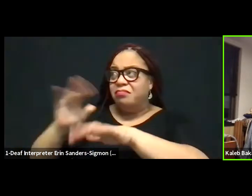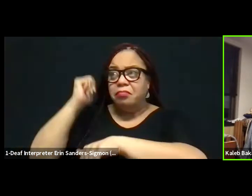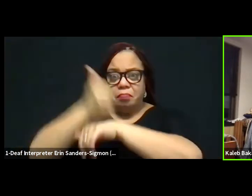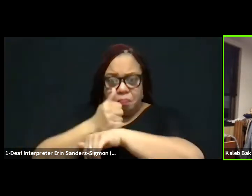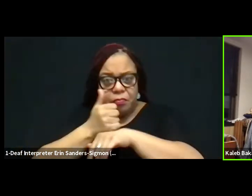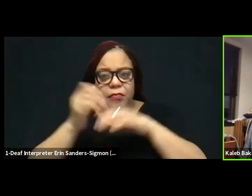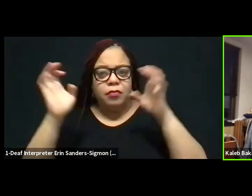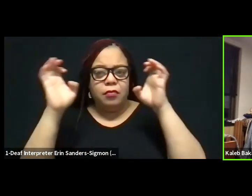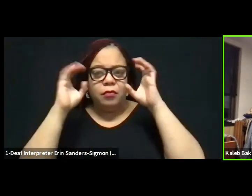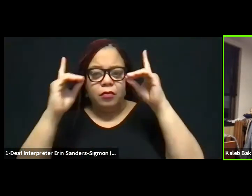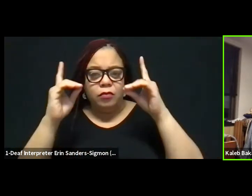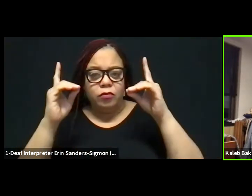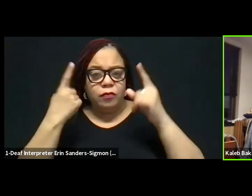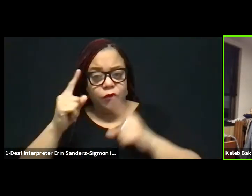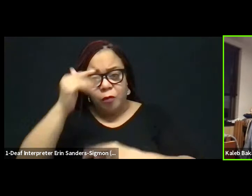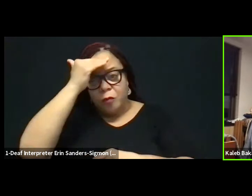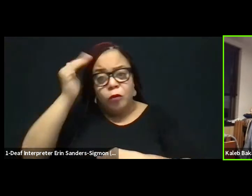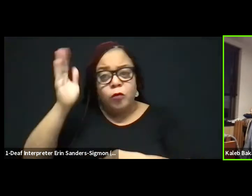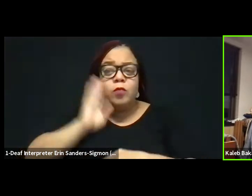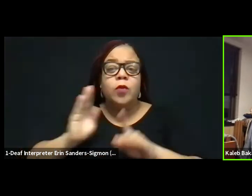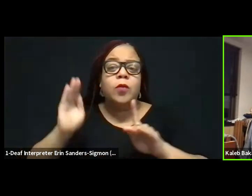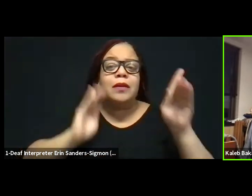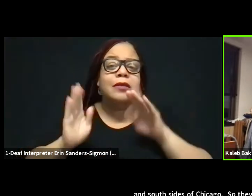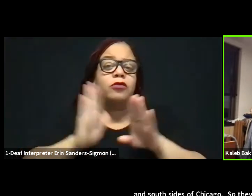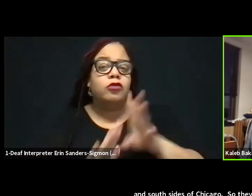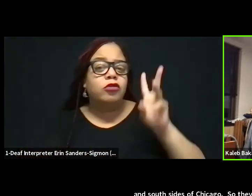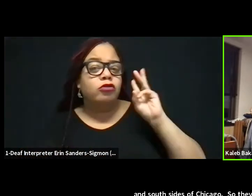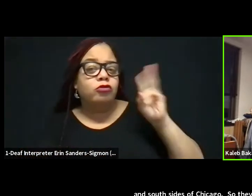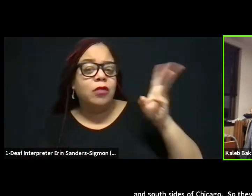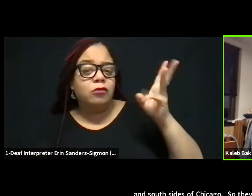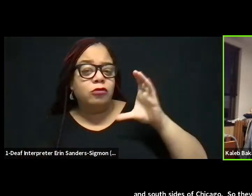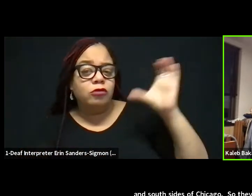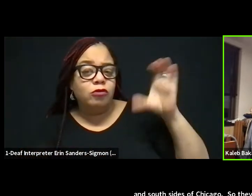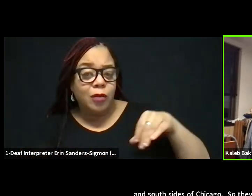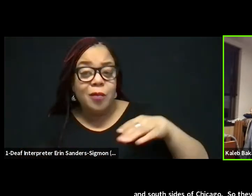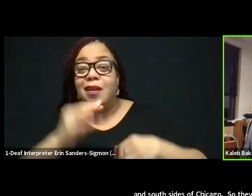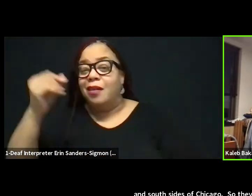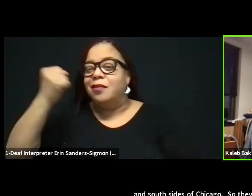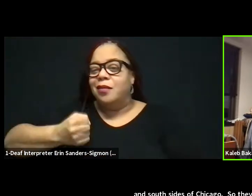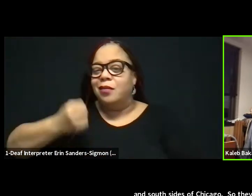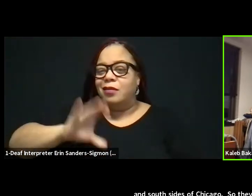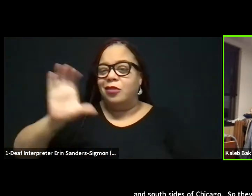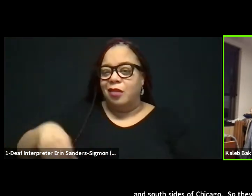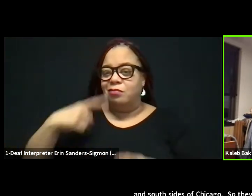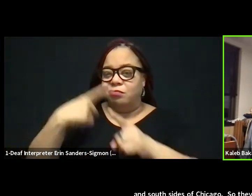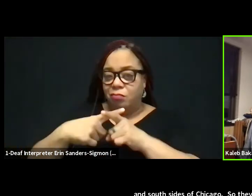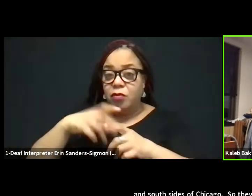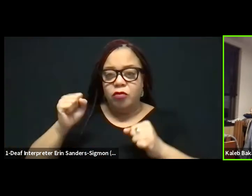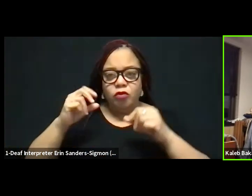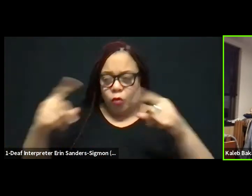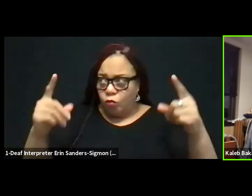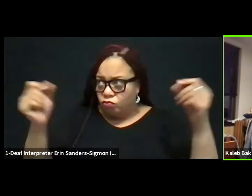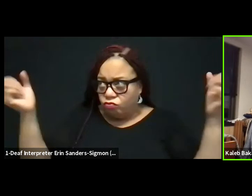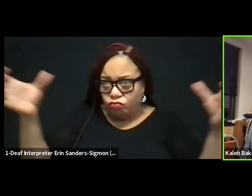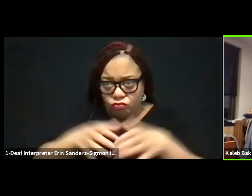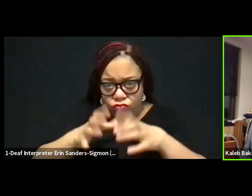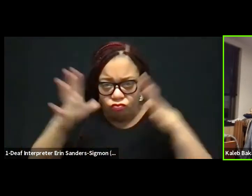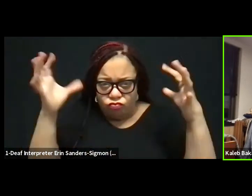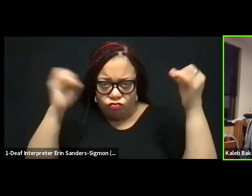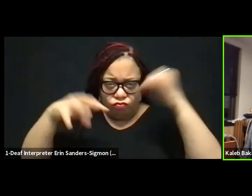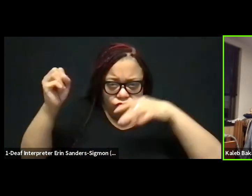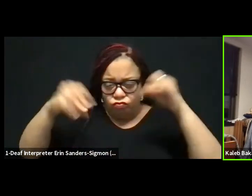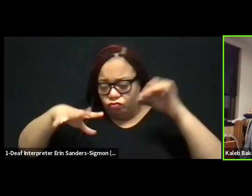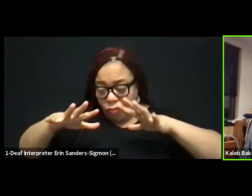they started a daycare, which I started at, and that daycare eventually led into a school.